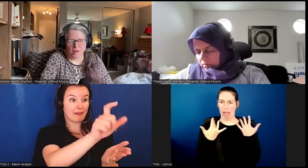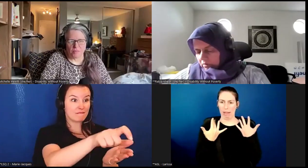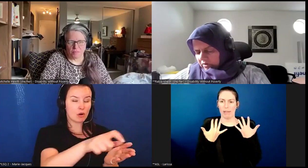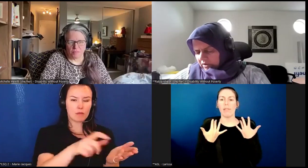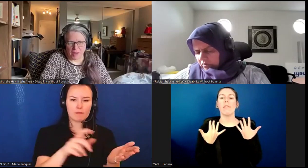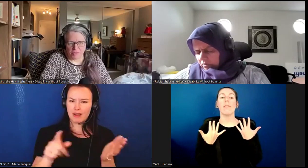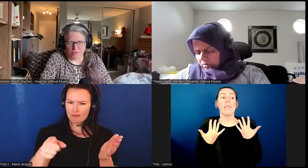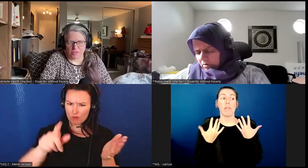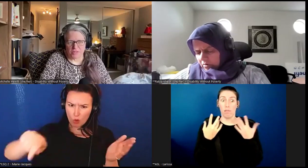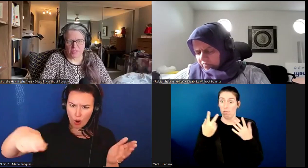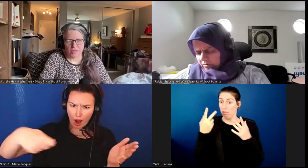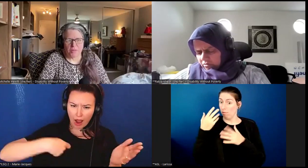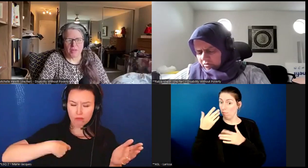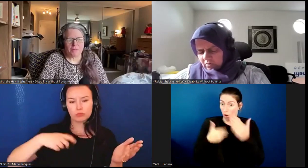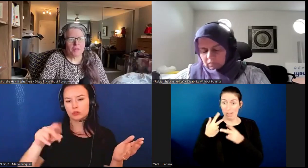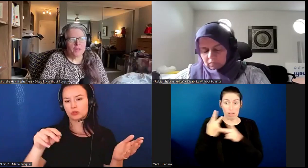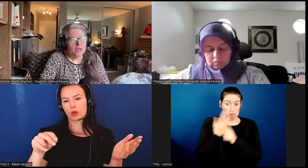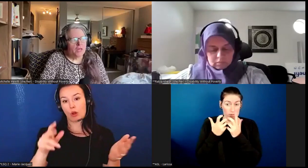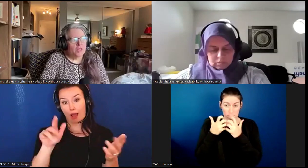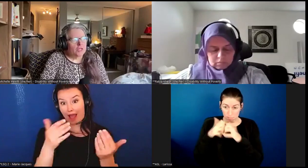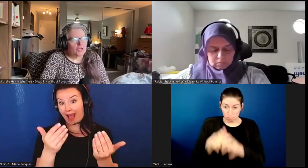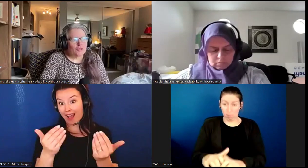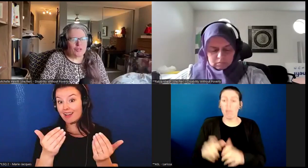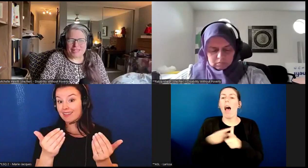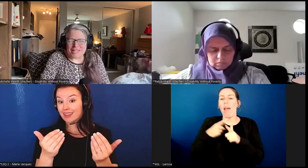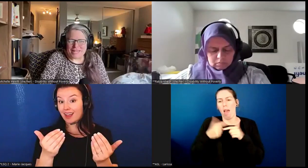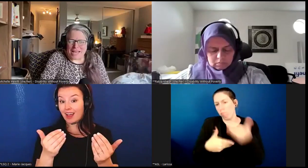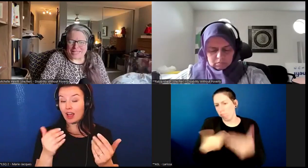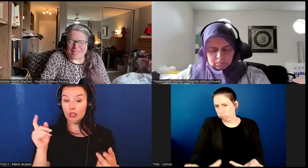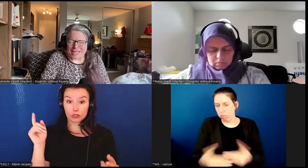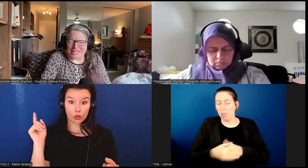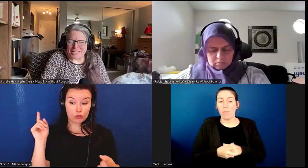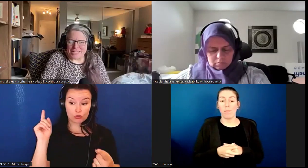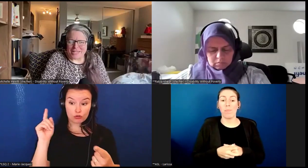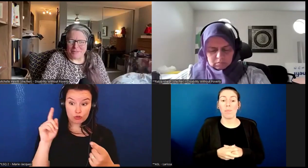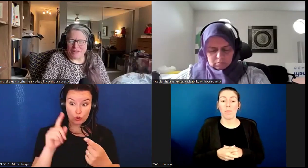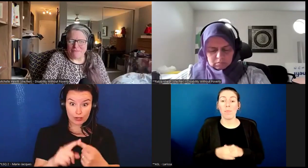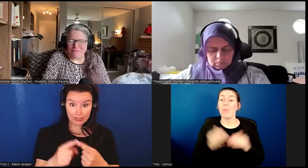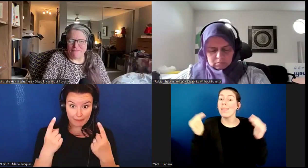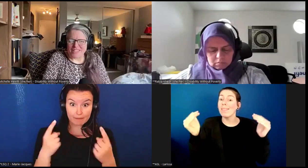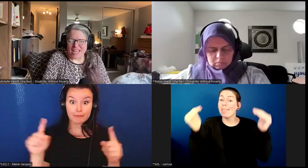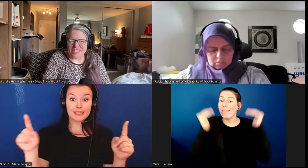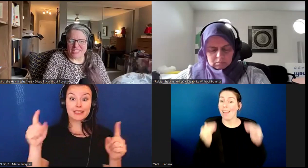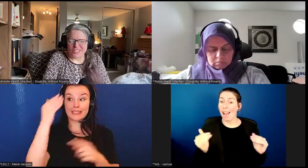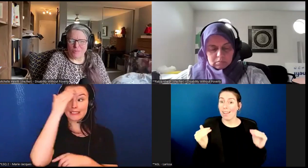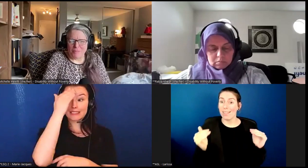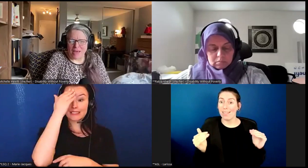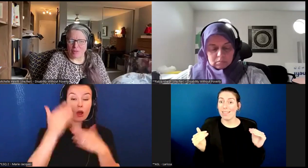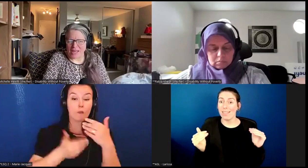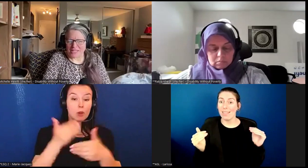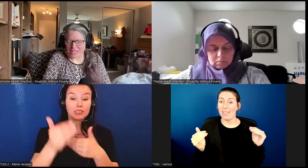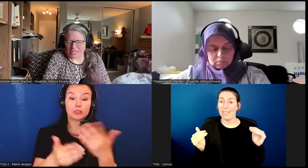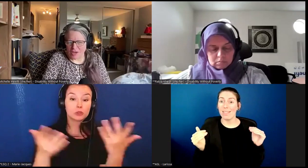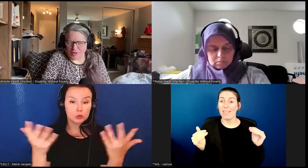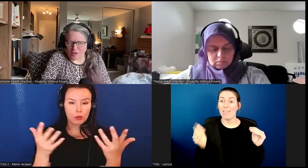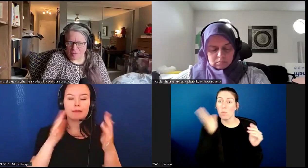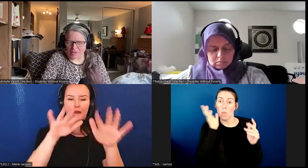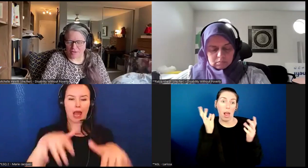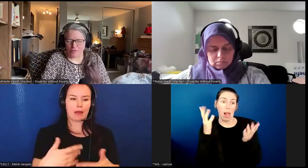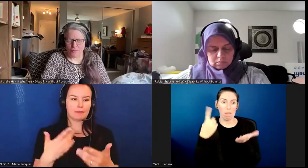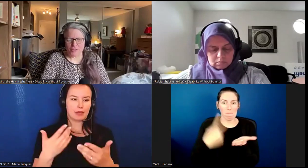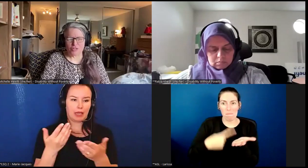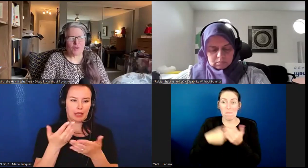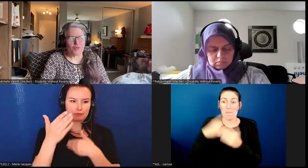what that process is going to be. So the next thing is there's a little bit of fantastical mathematics going on